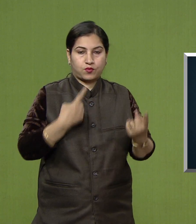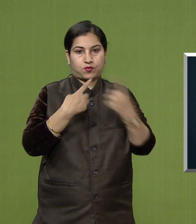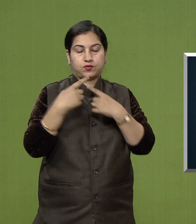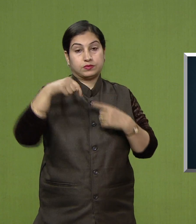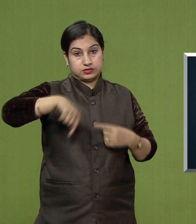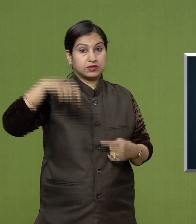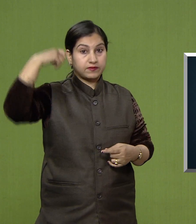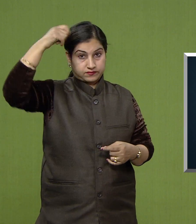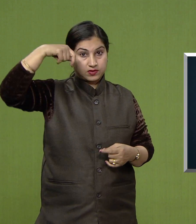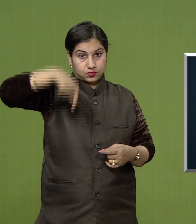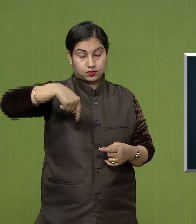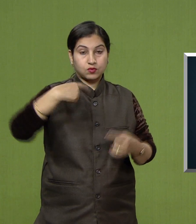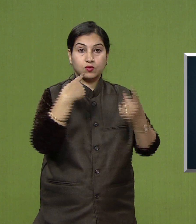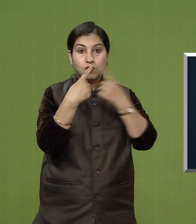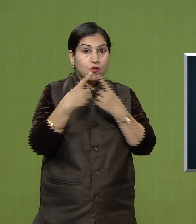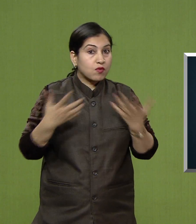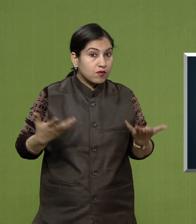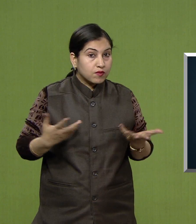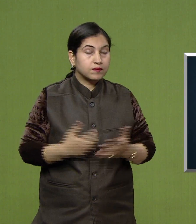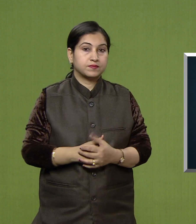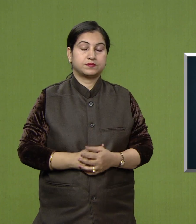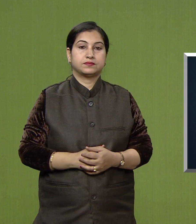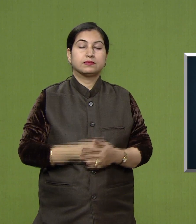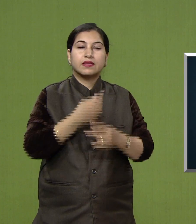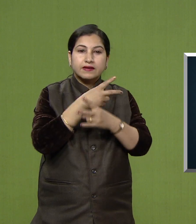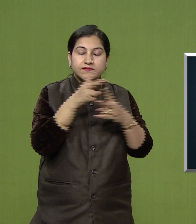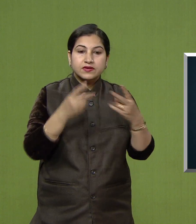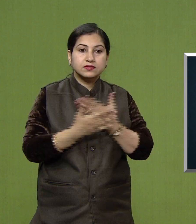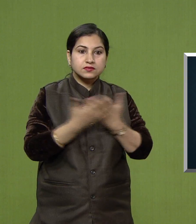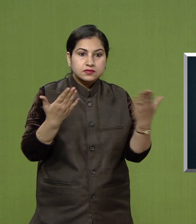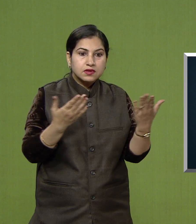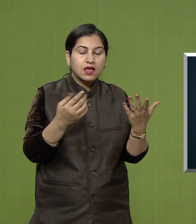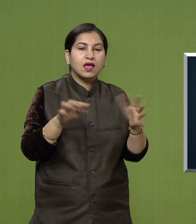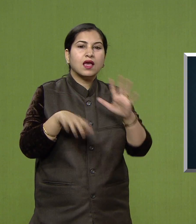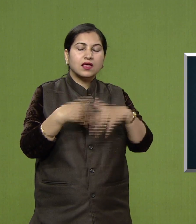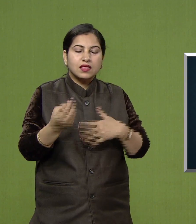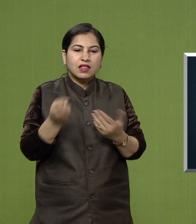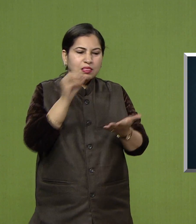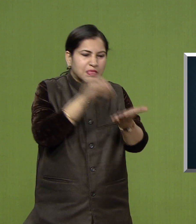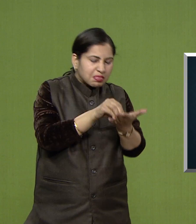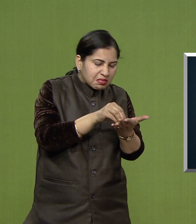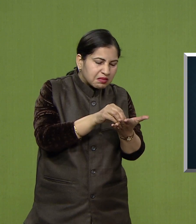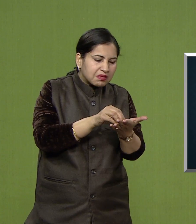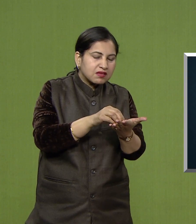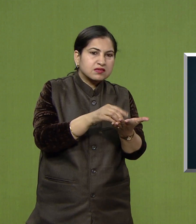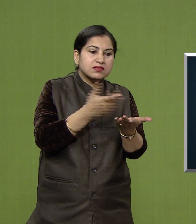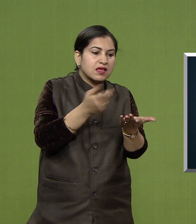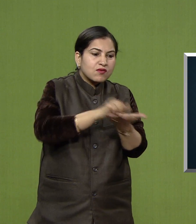video, we will talk about different types of stains and ways to remove them. During